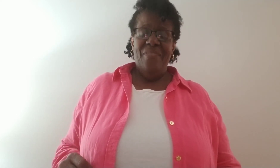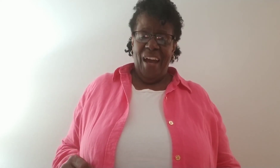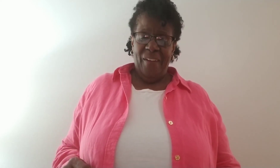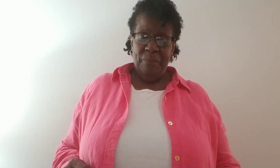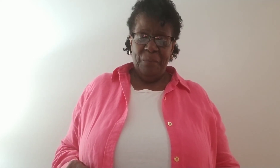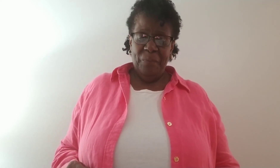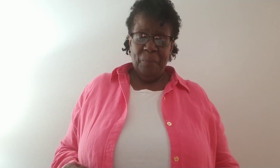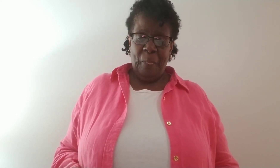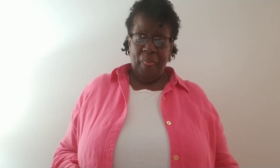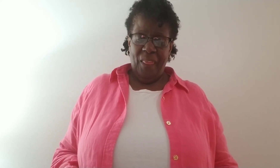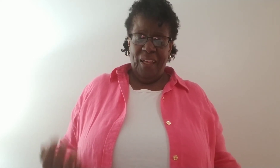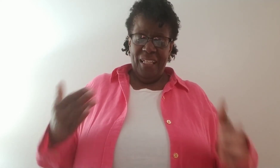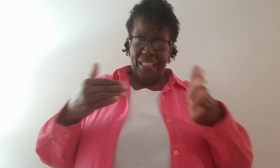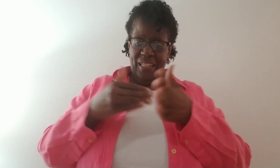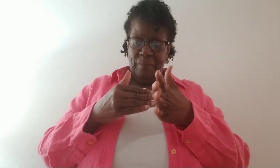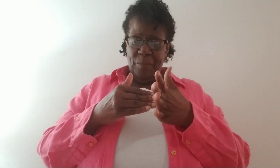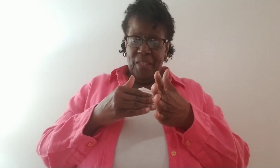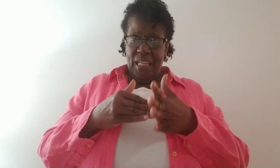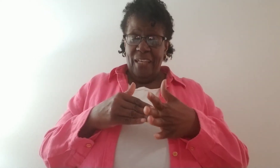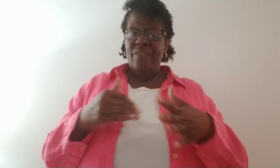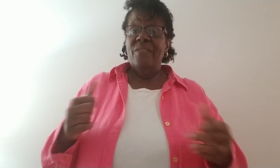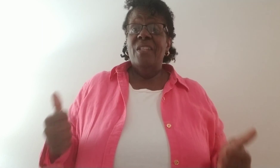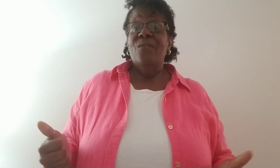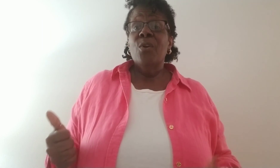54,303,855. Again,